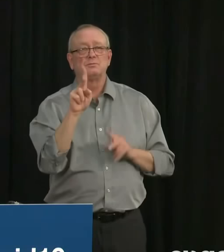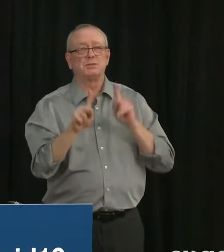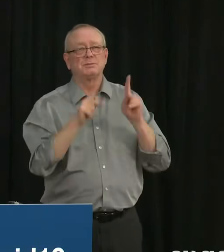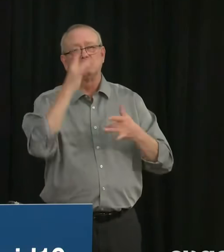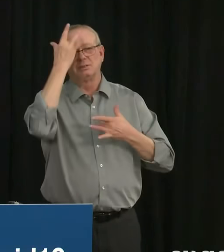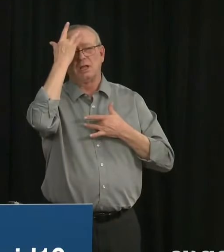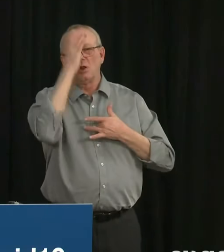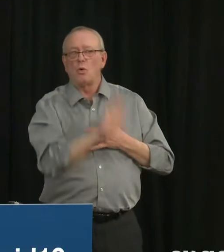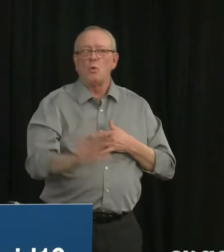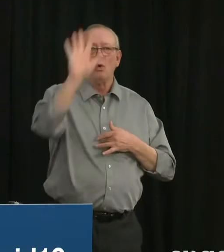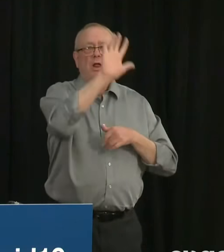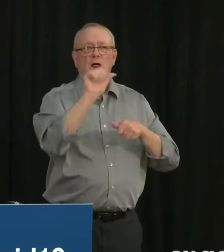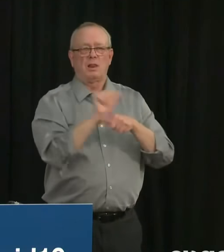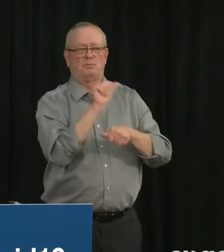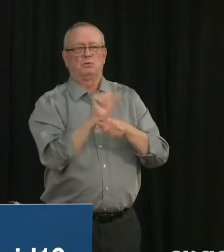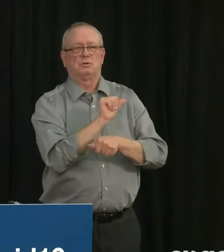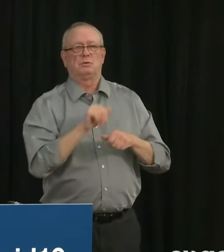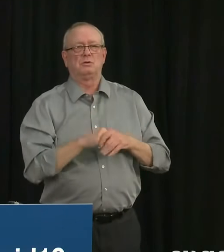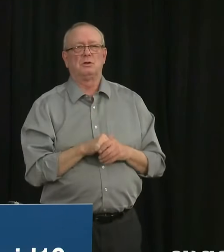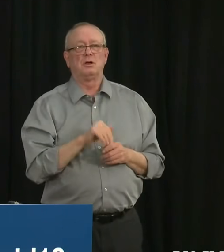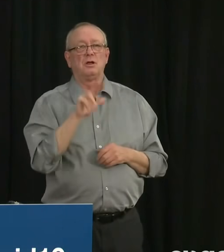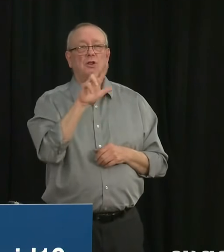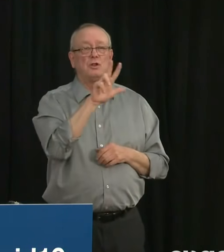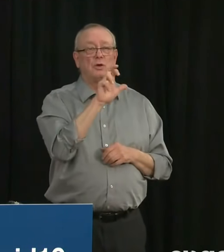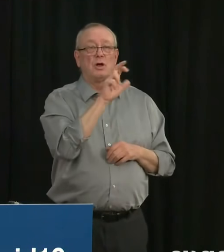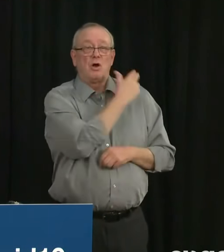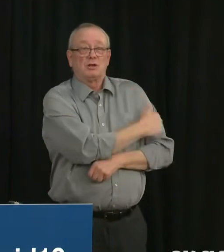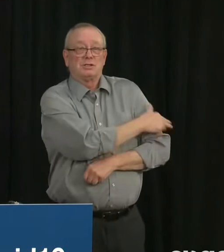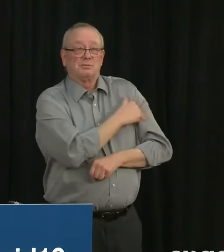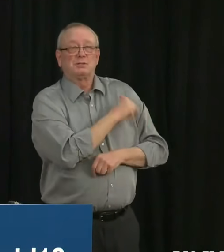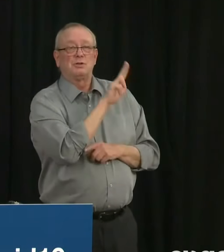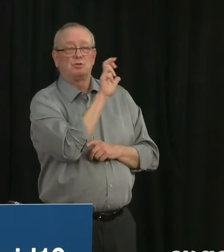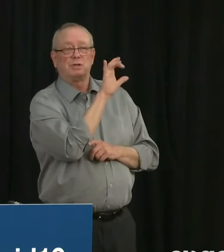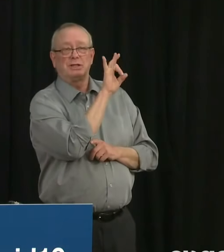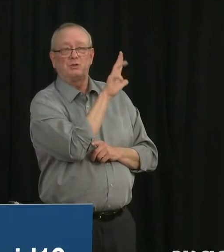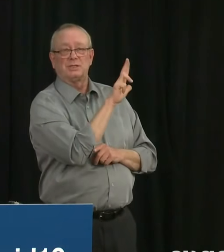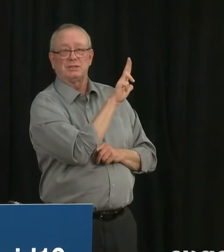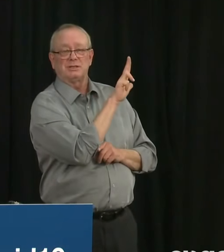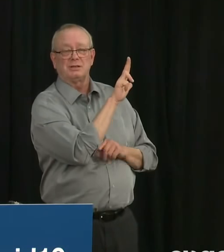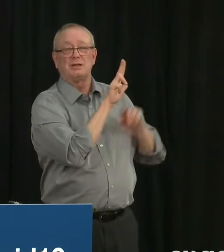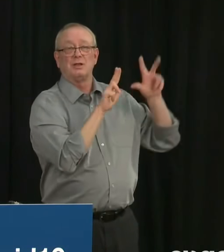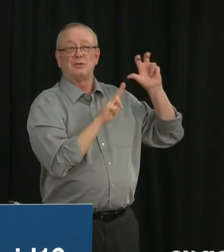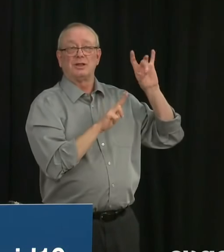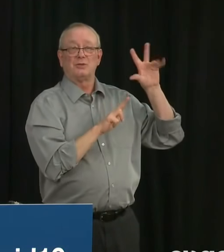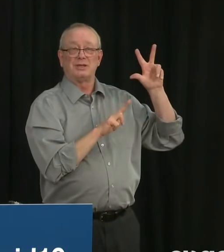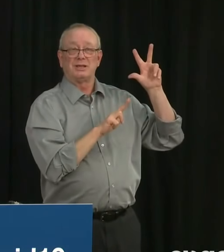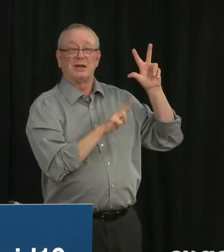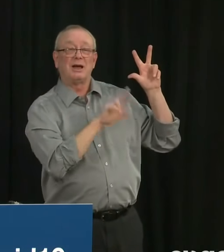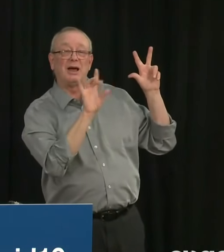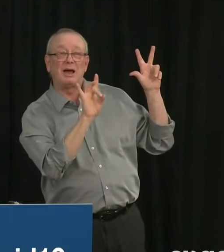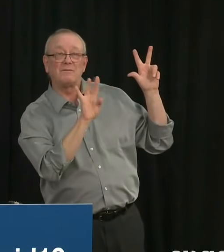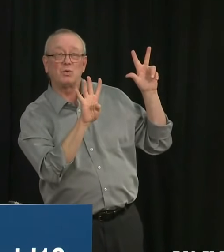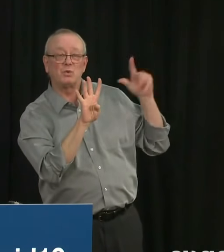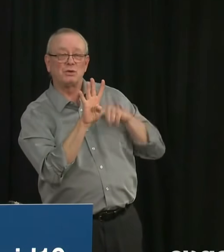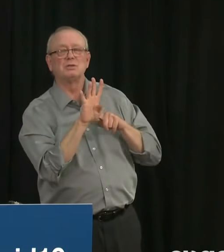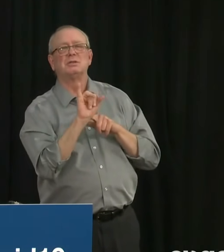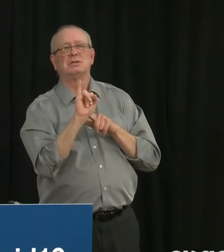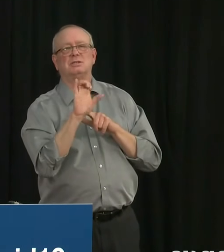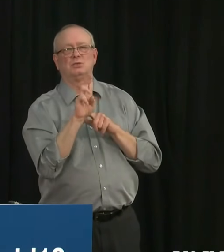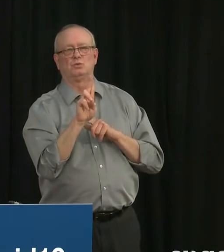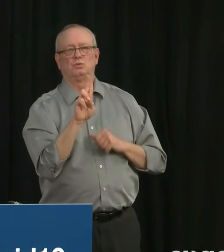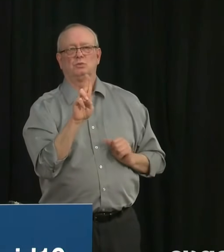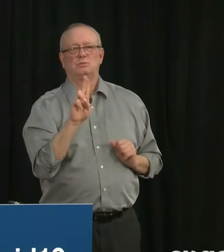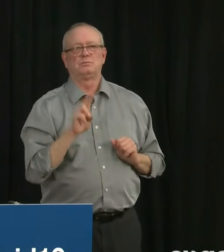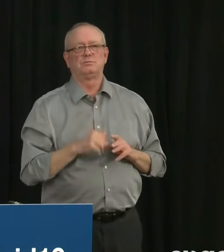are 383 people in hospital. Of those, 84 are in ICU. Sadly, I must